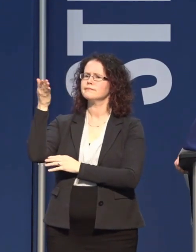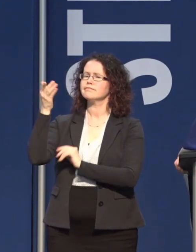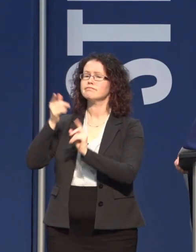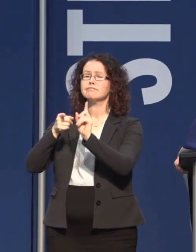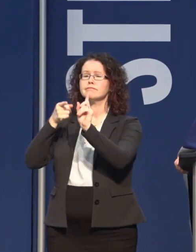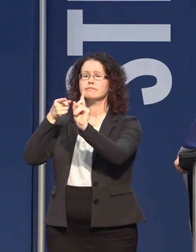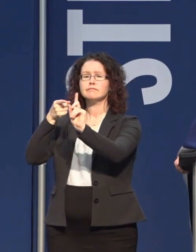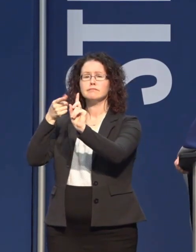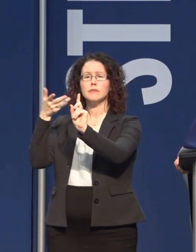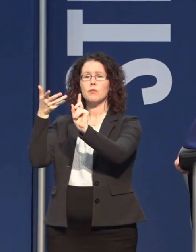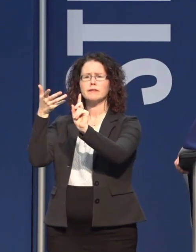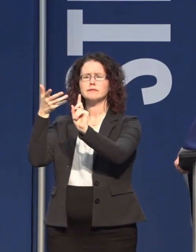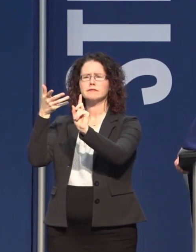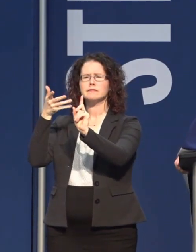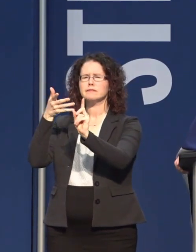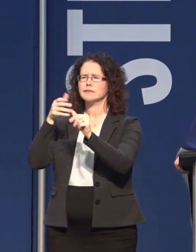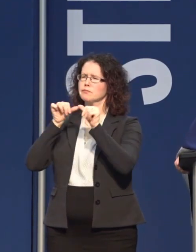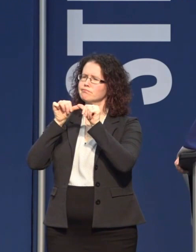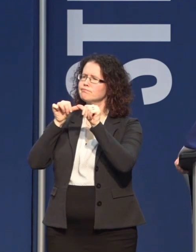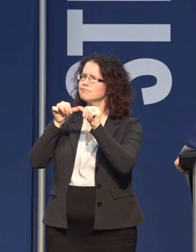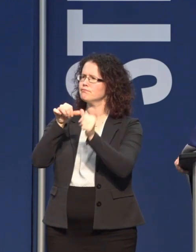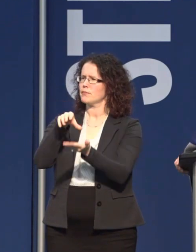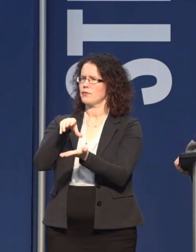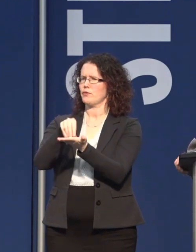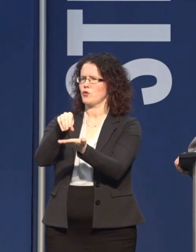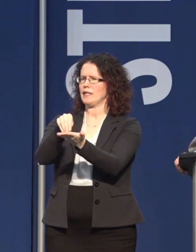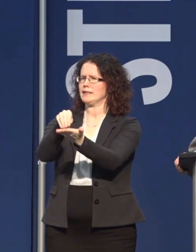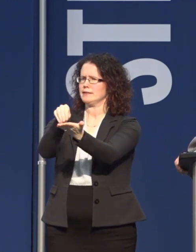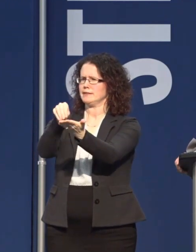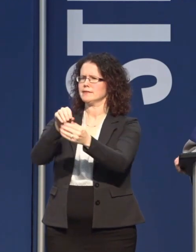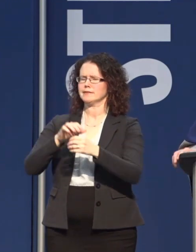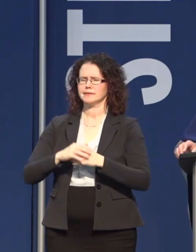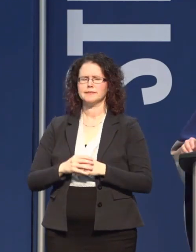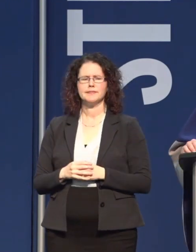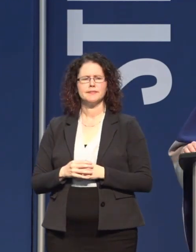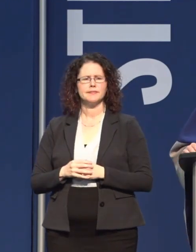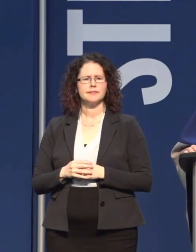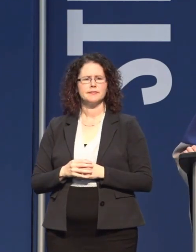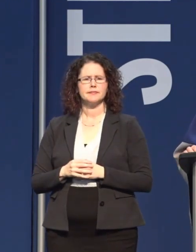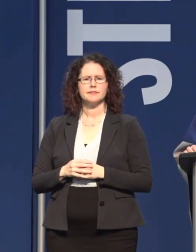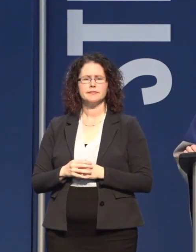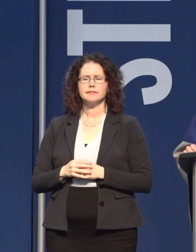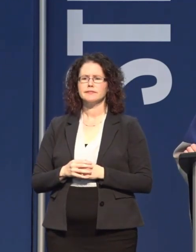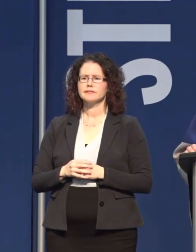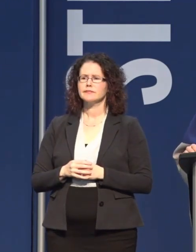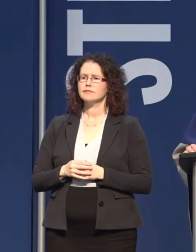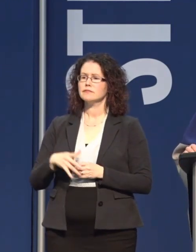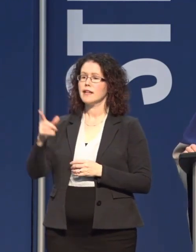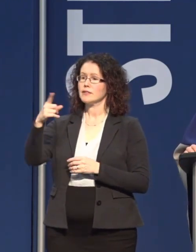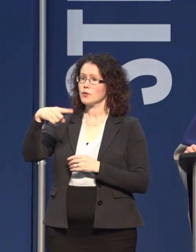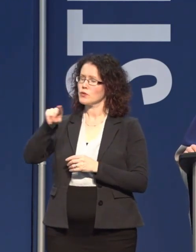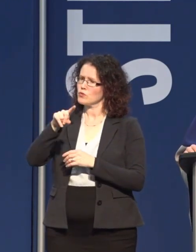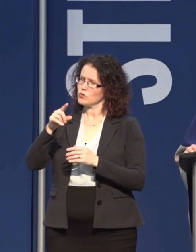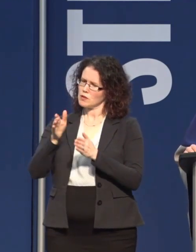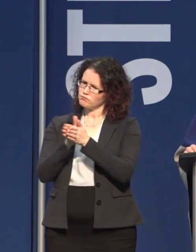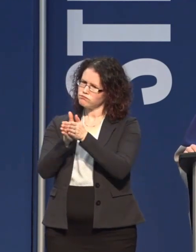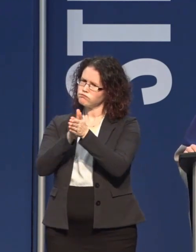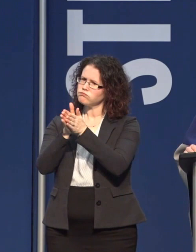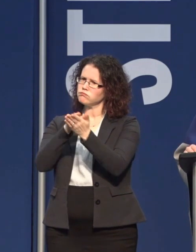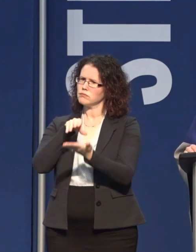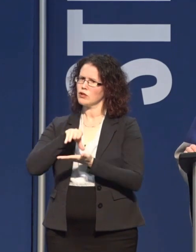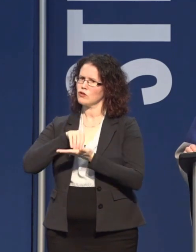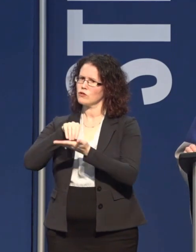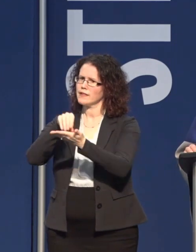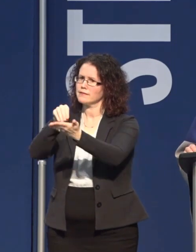learning being a lifetime endeavor. And my hope that your commitment to learning will extend well beyond